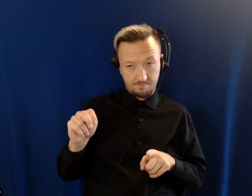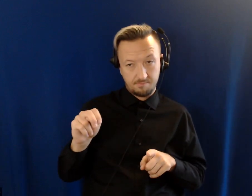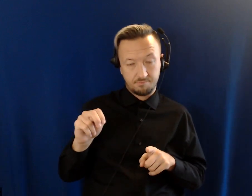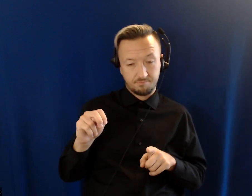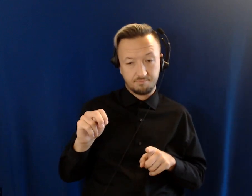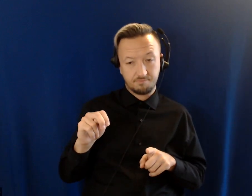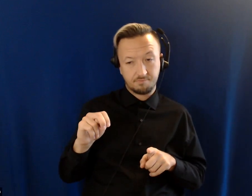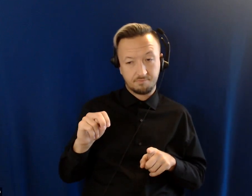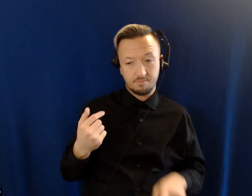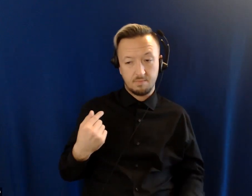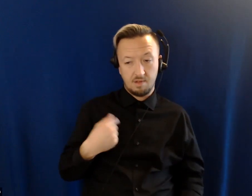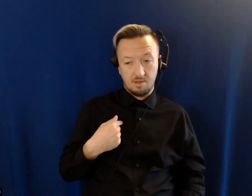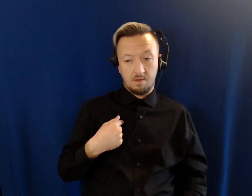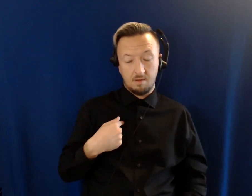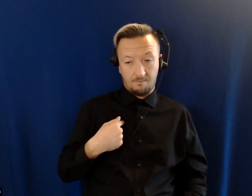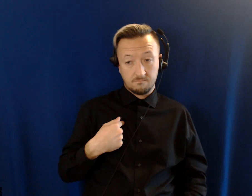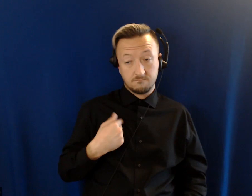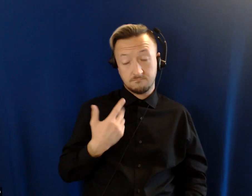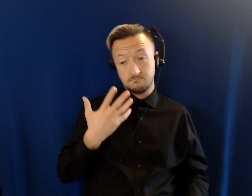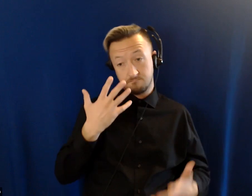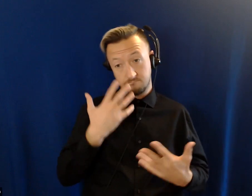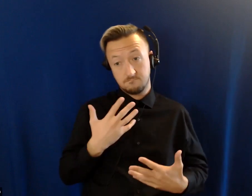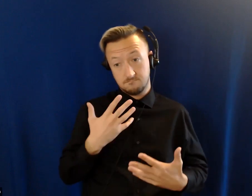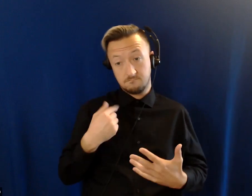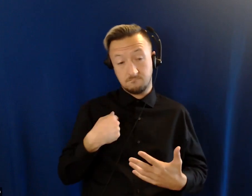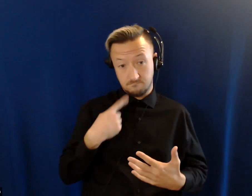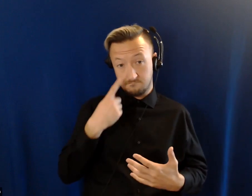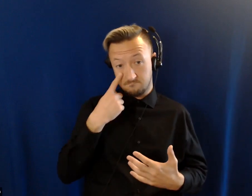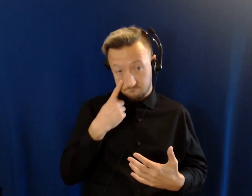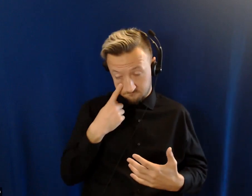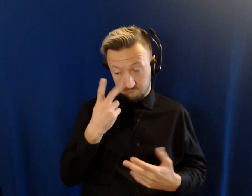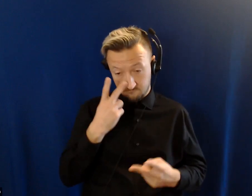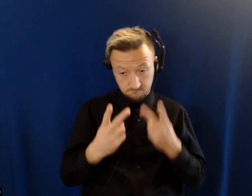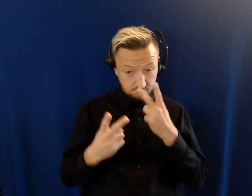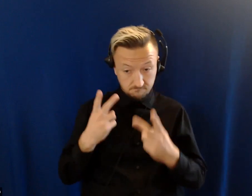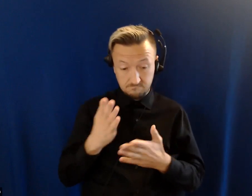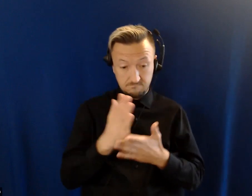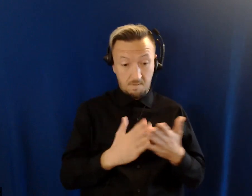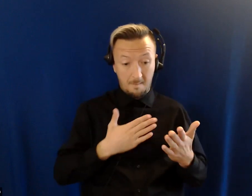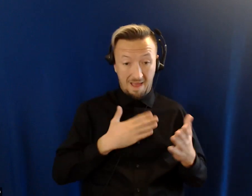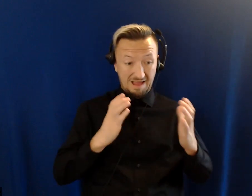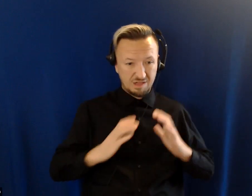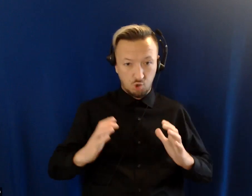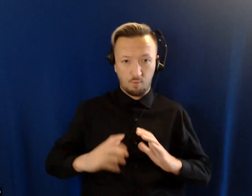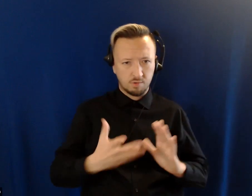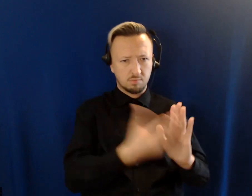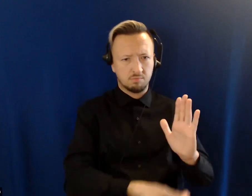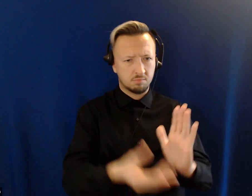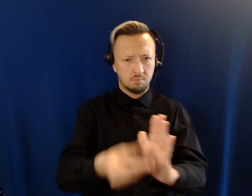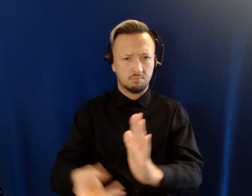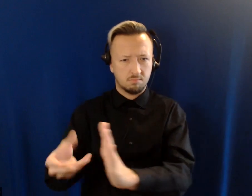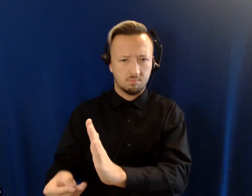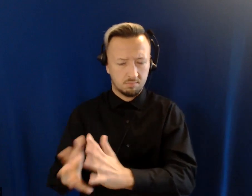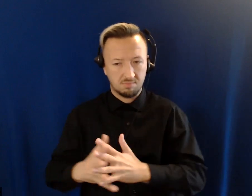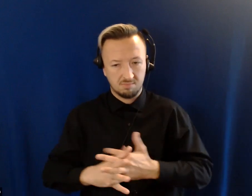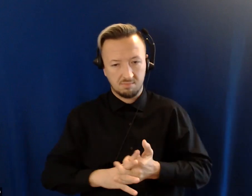I have been unfortunately personally witnessing some of my consumers disappearing.